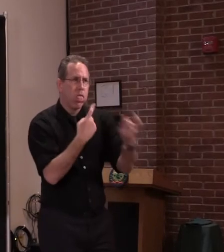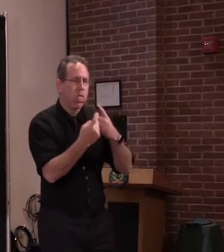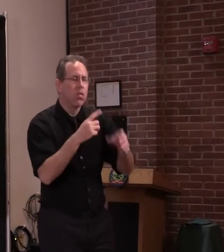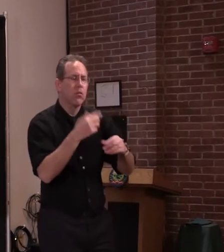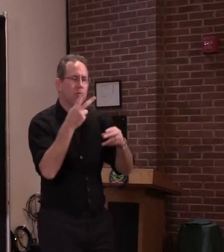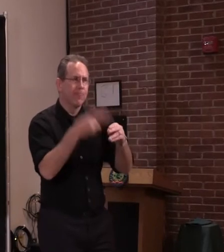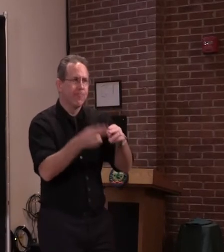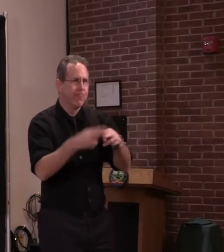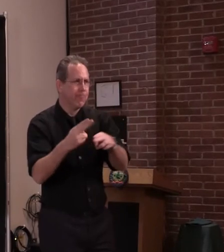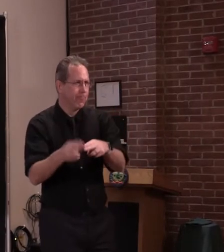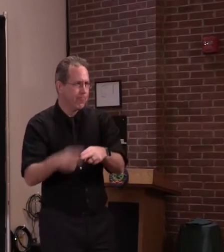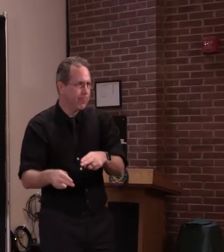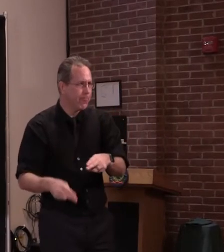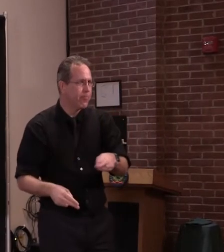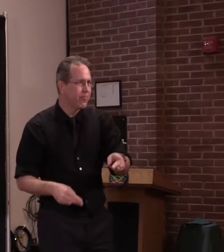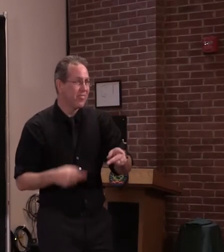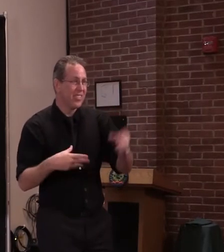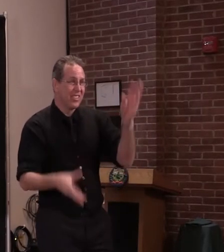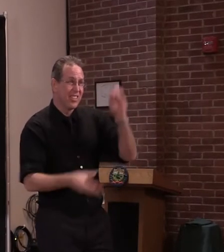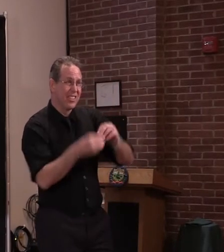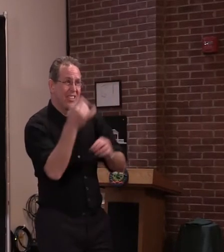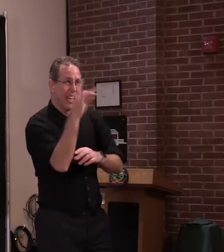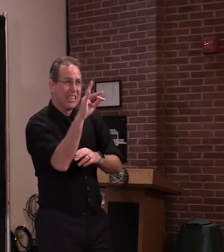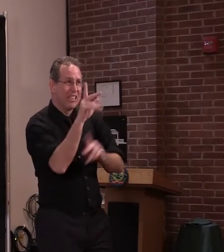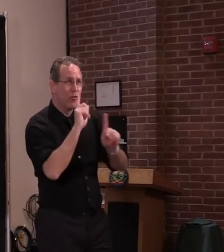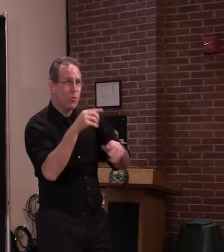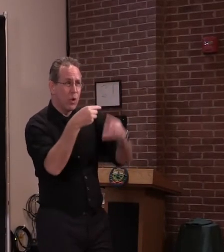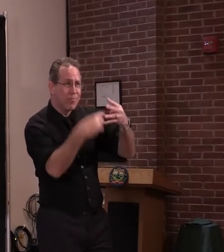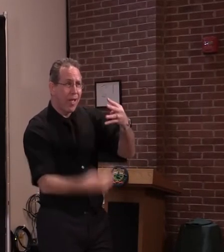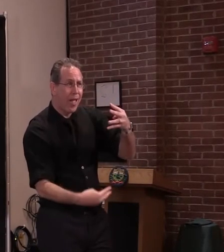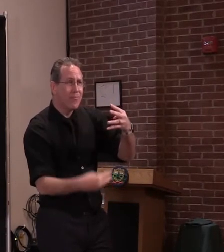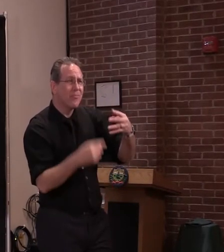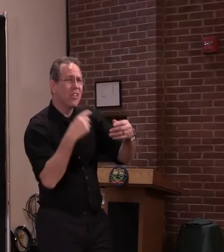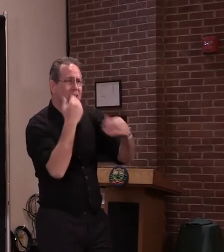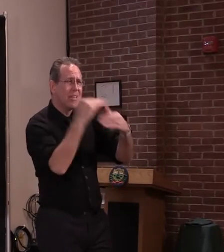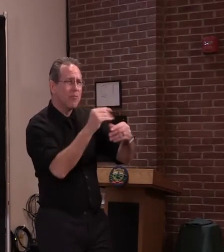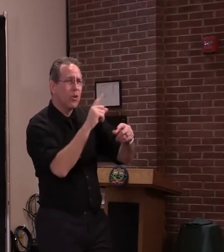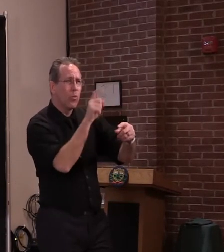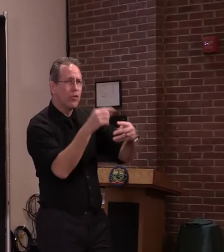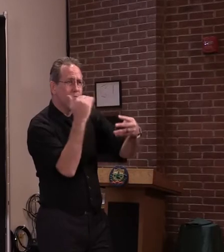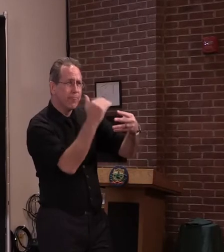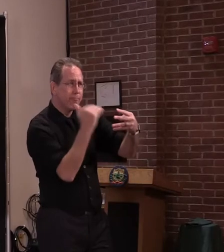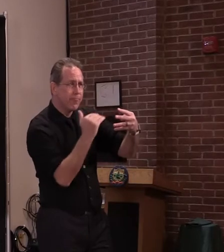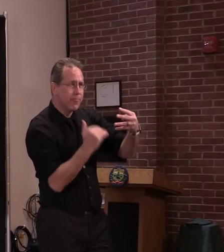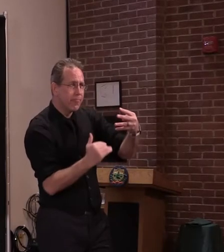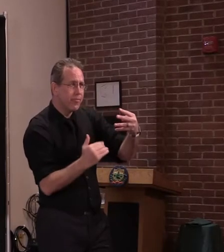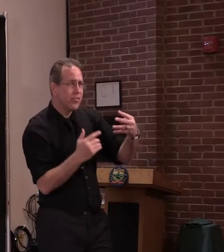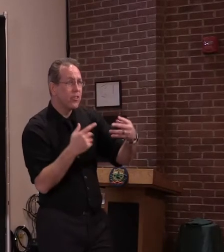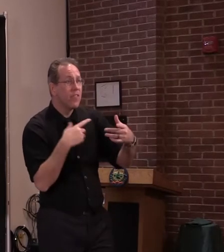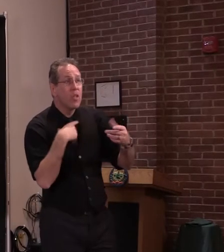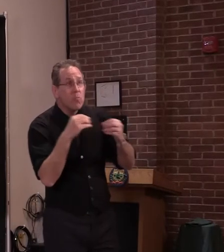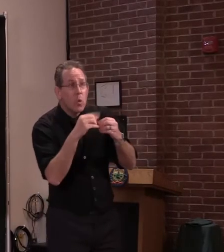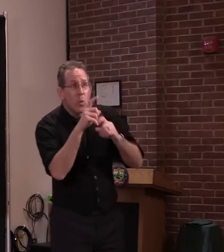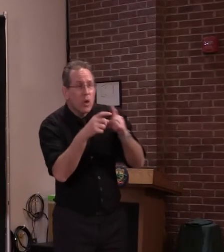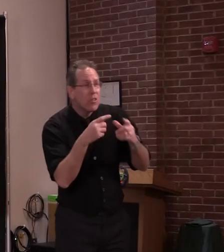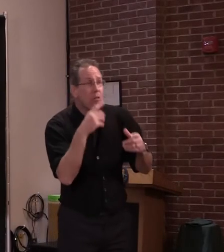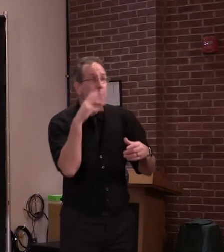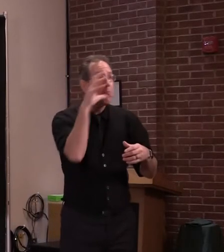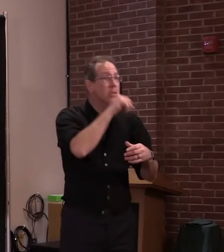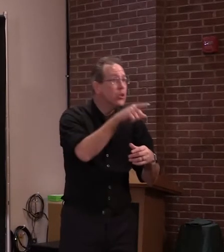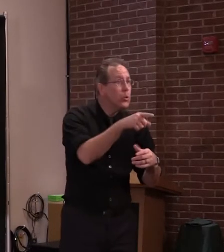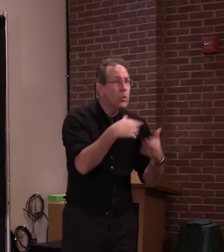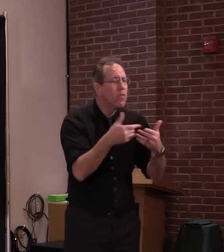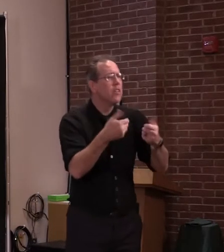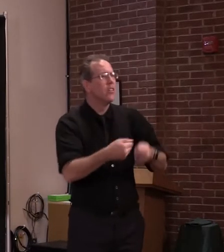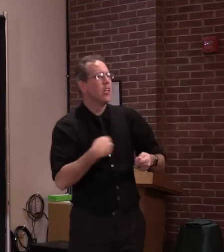folks to try to limit to one or two. And if we have time at the end for follow-ups, just shoot me a text and we can come back around to you. Or of course, we can get you